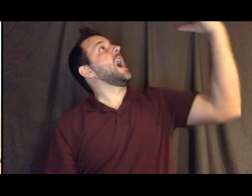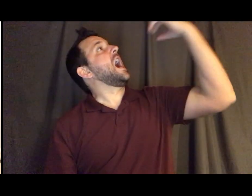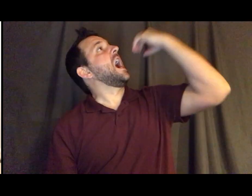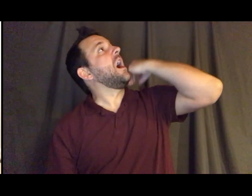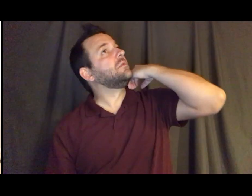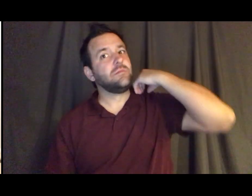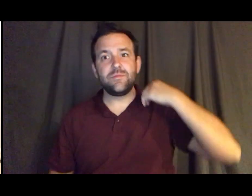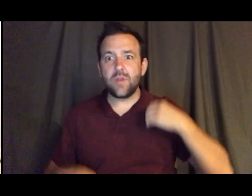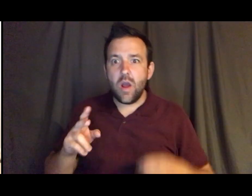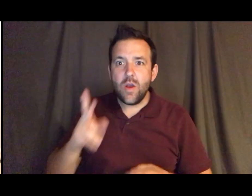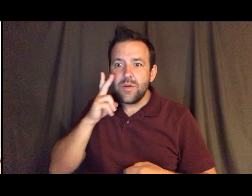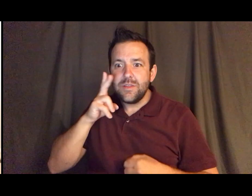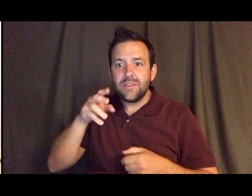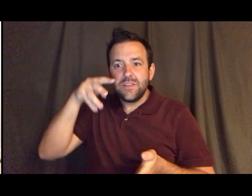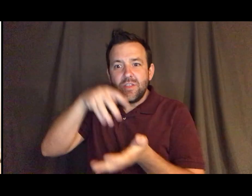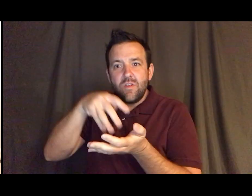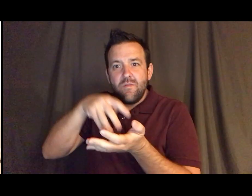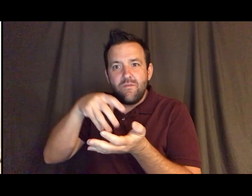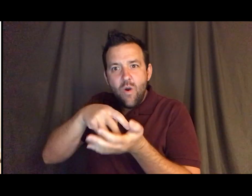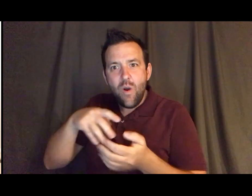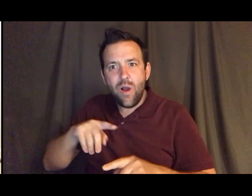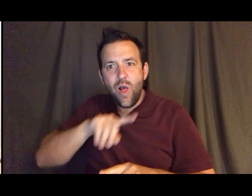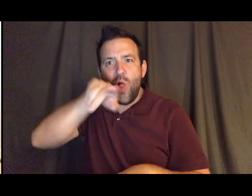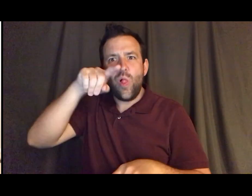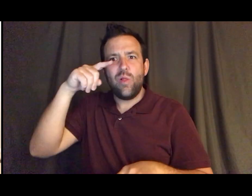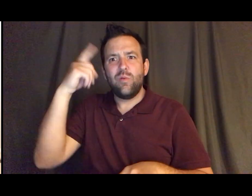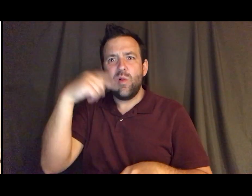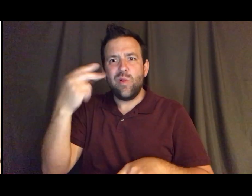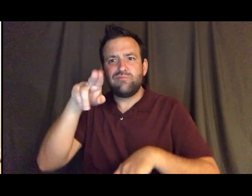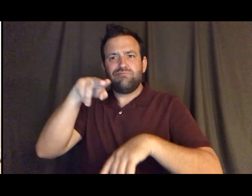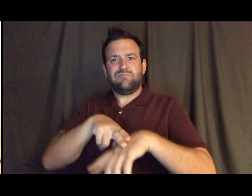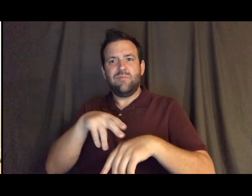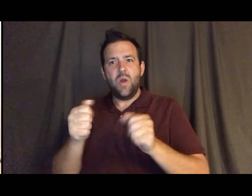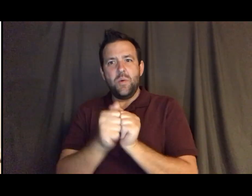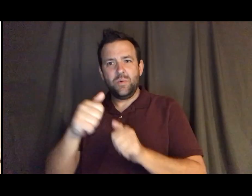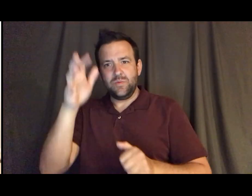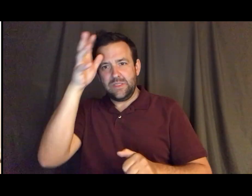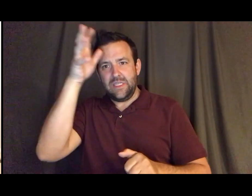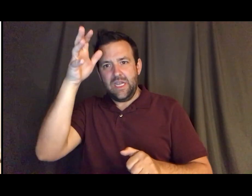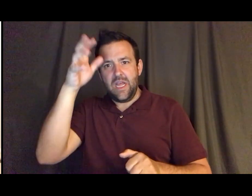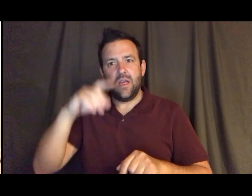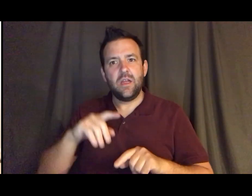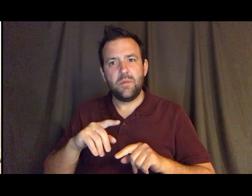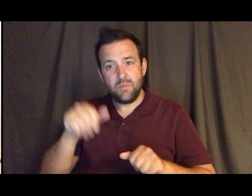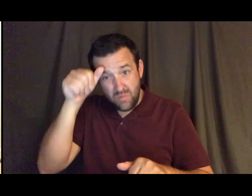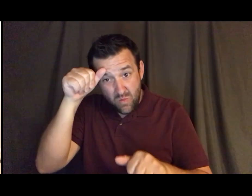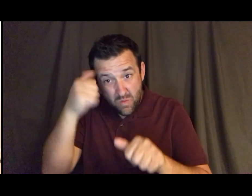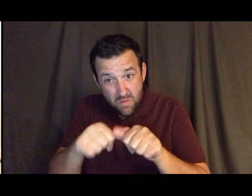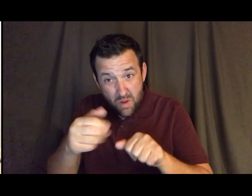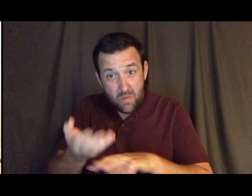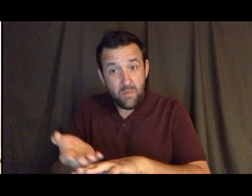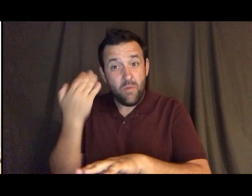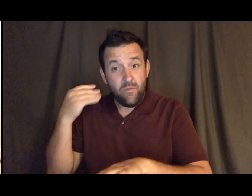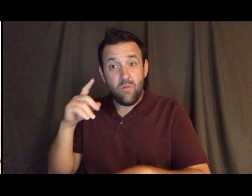But it looks just right in his hand. Remember how big it was when they were carrying it in? It was so